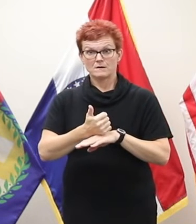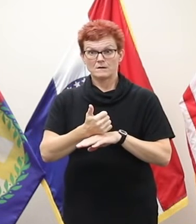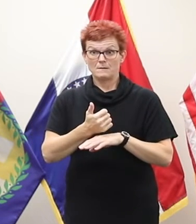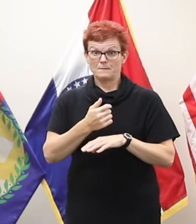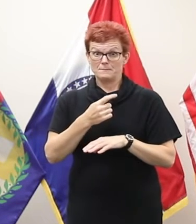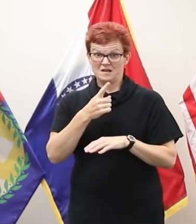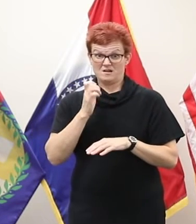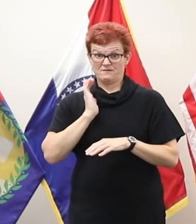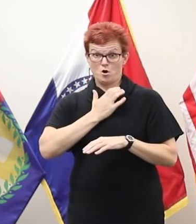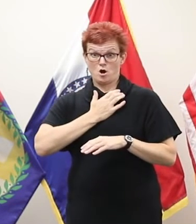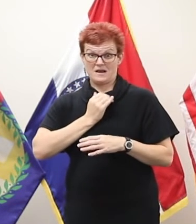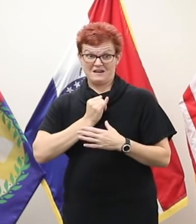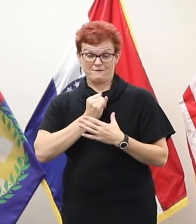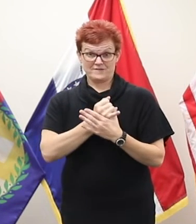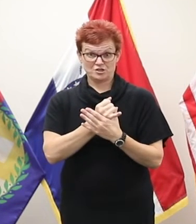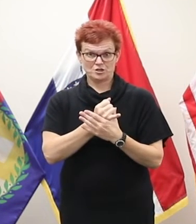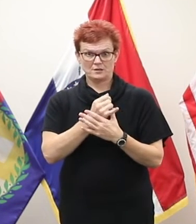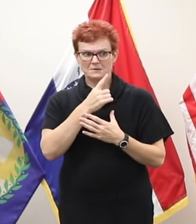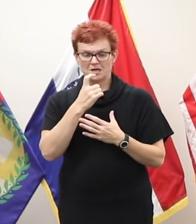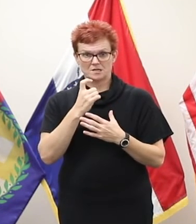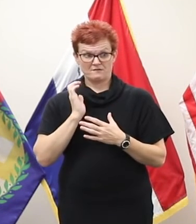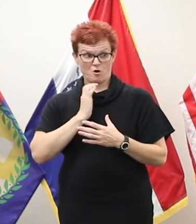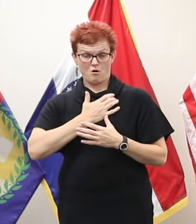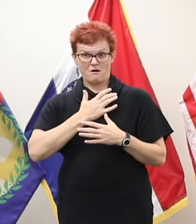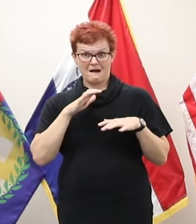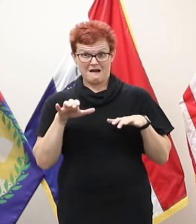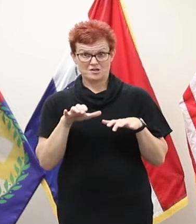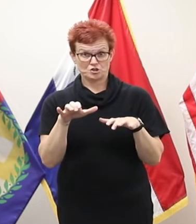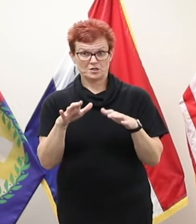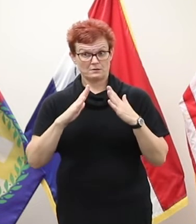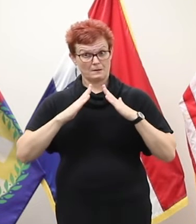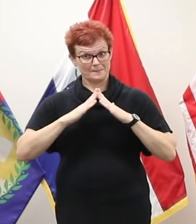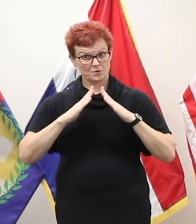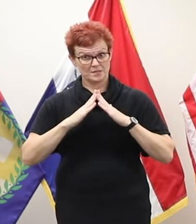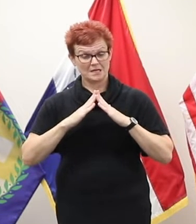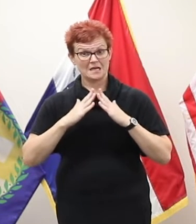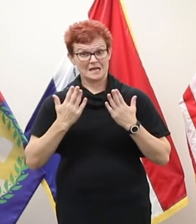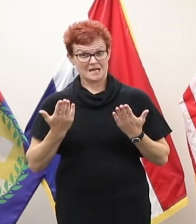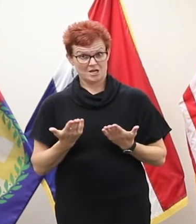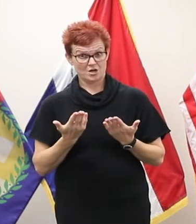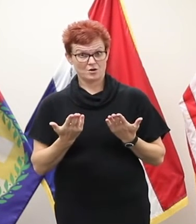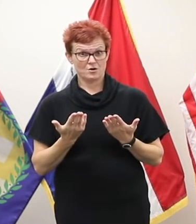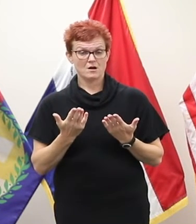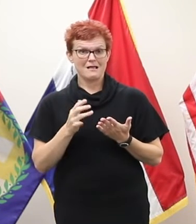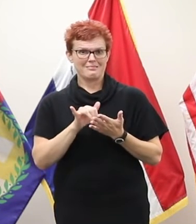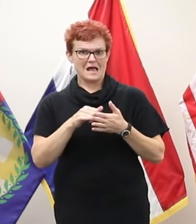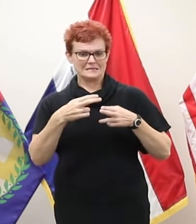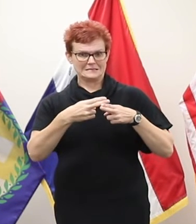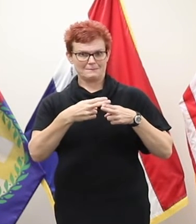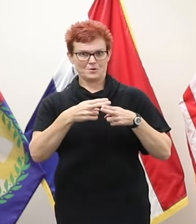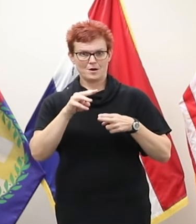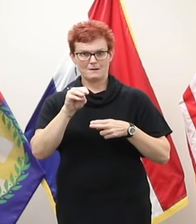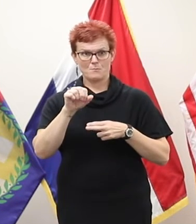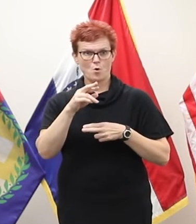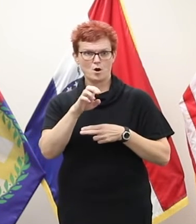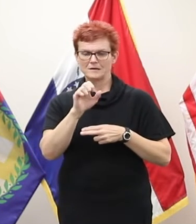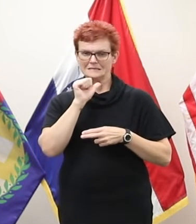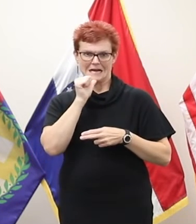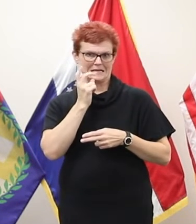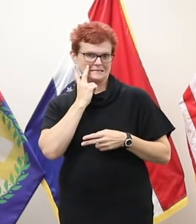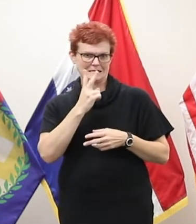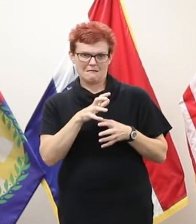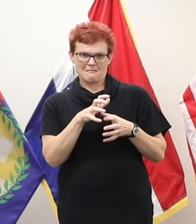of our interventions and because of the actions of our community, that temporary morgue did not see a lot of